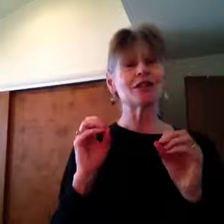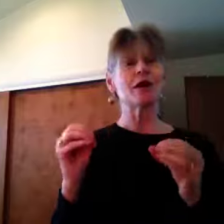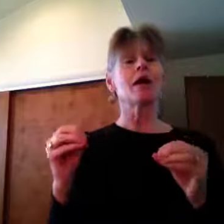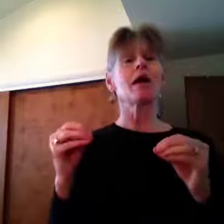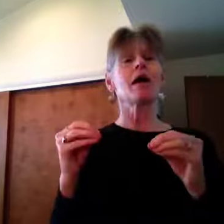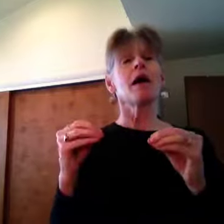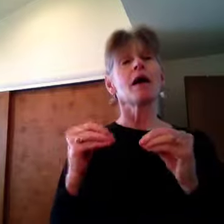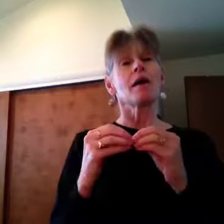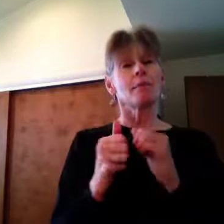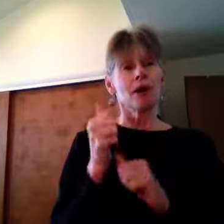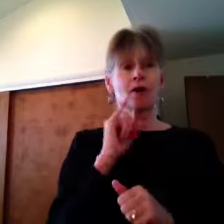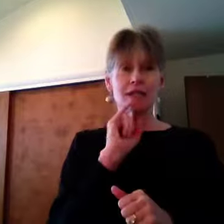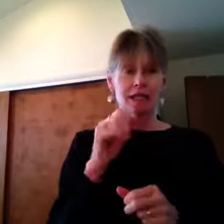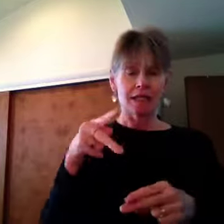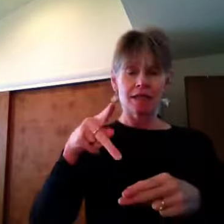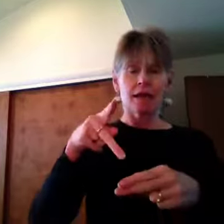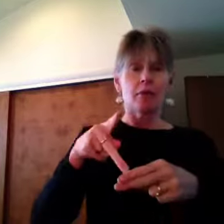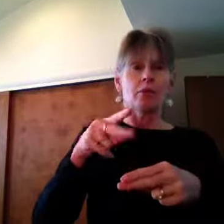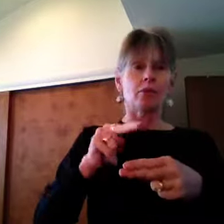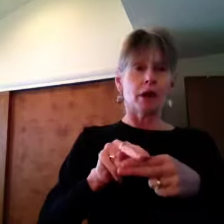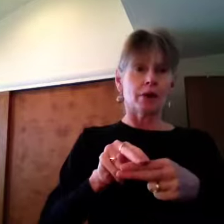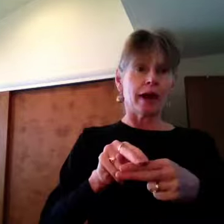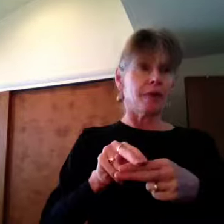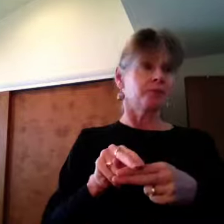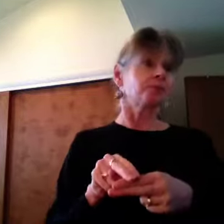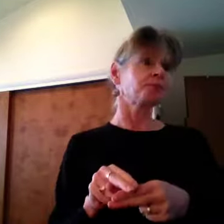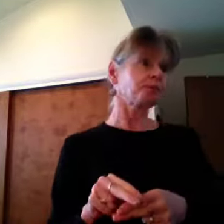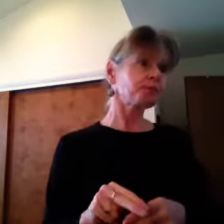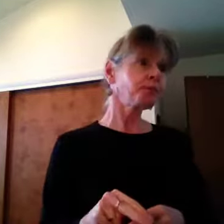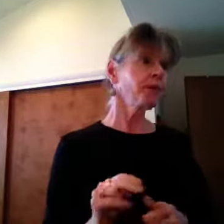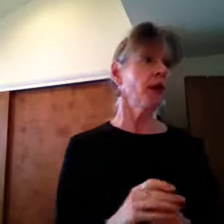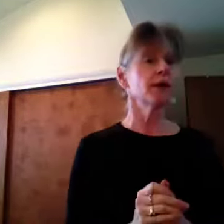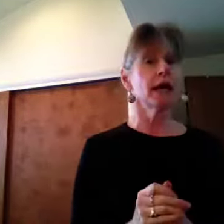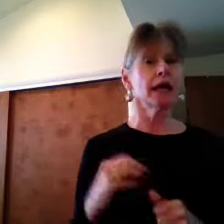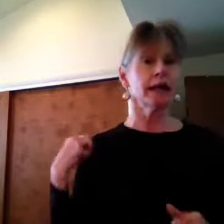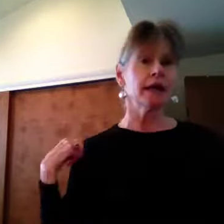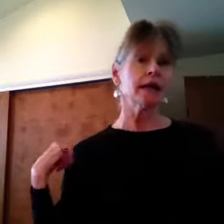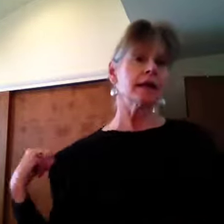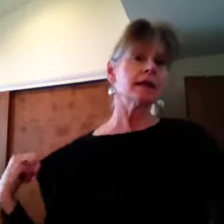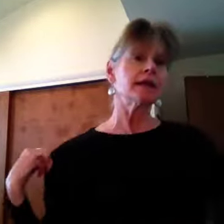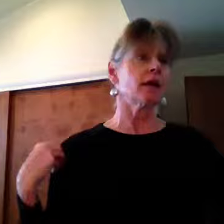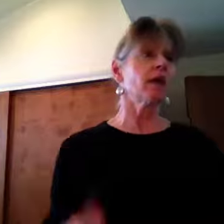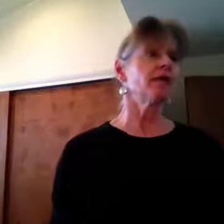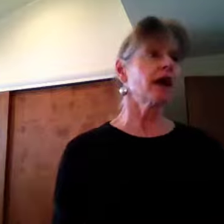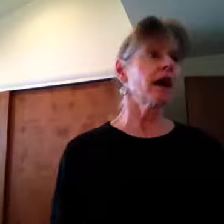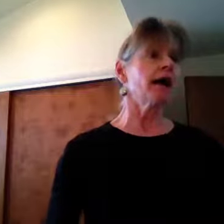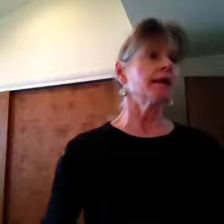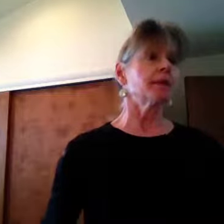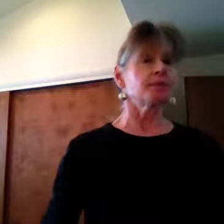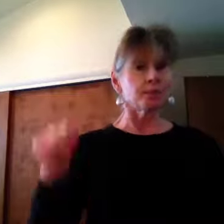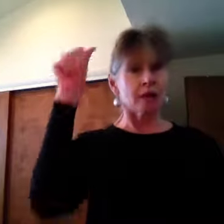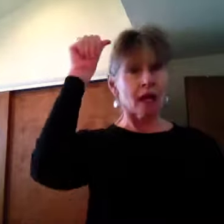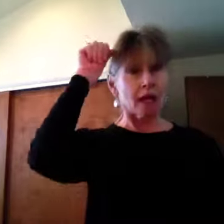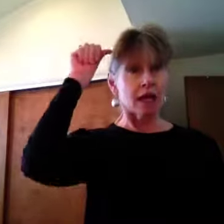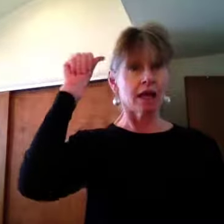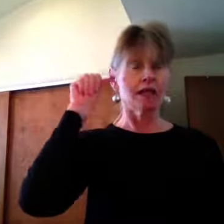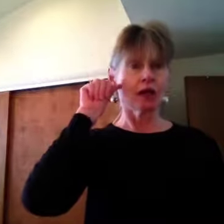the most is pronoun. Okay, so we've got